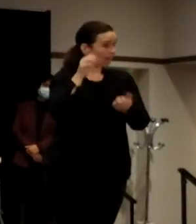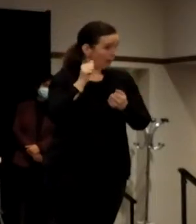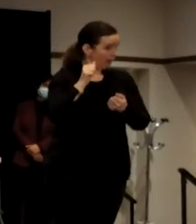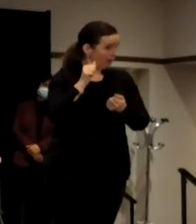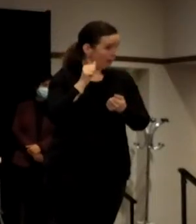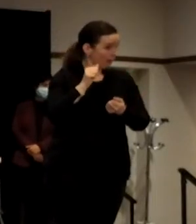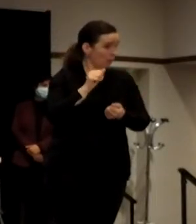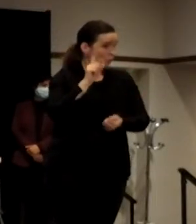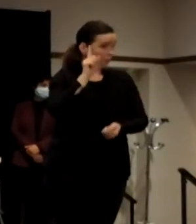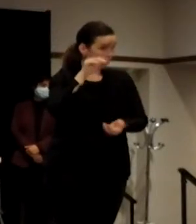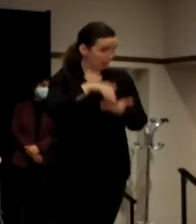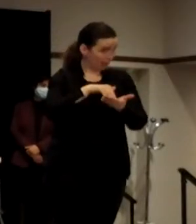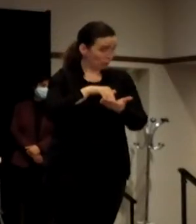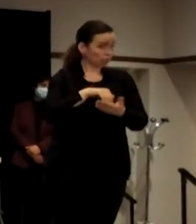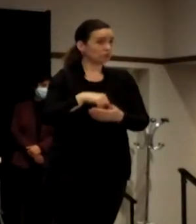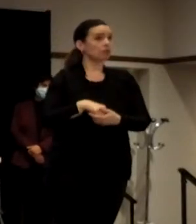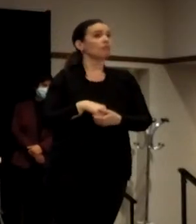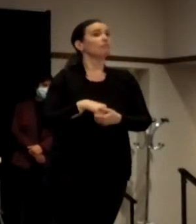Johnson.